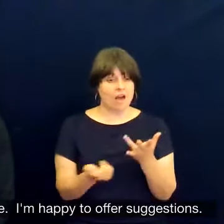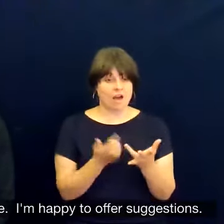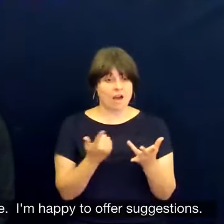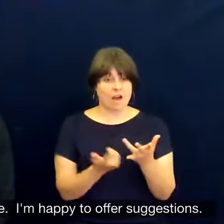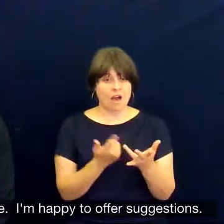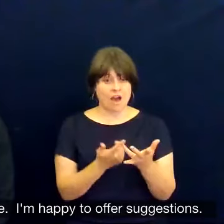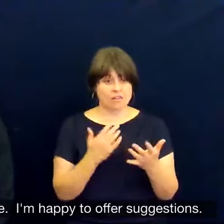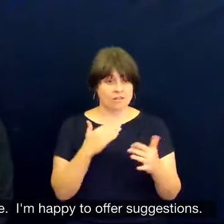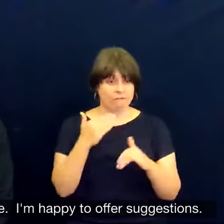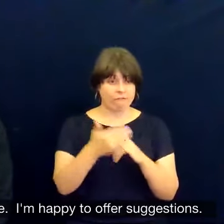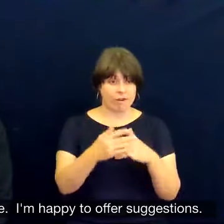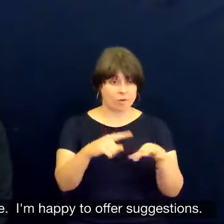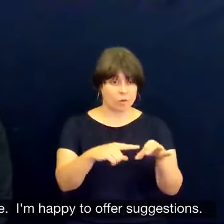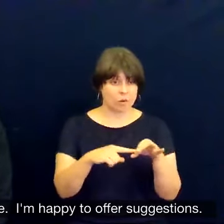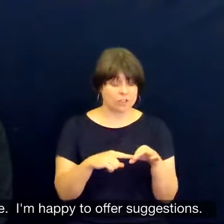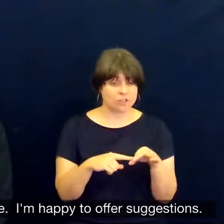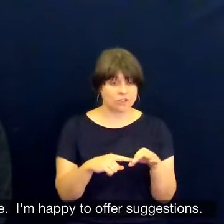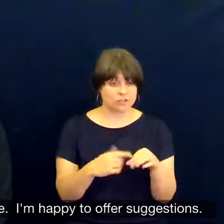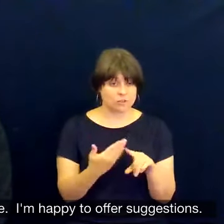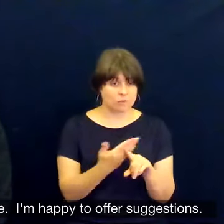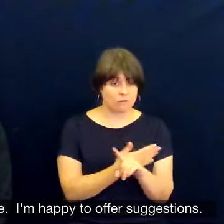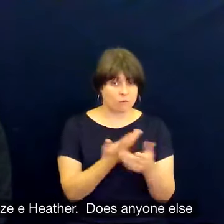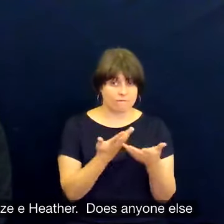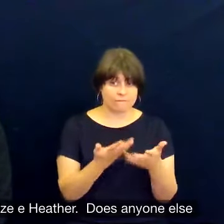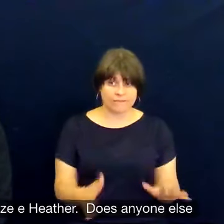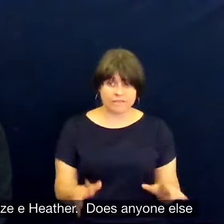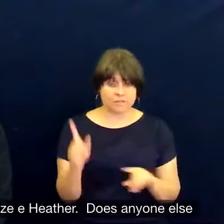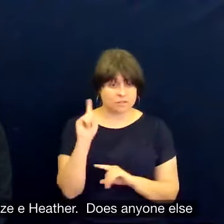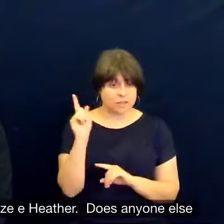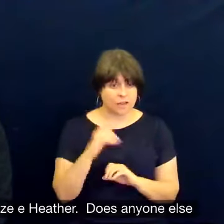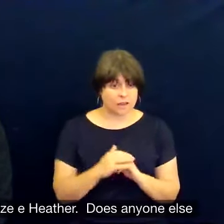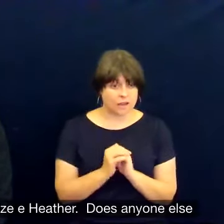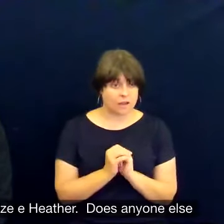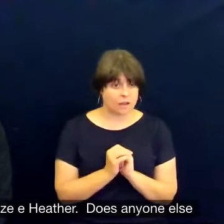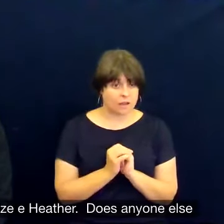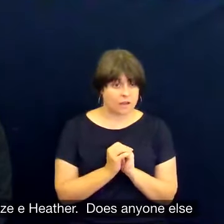other final questions before we finish today?